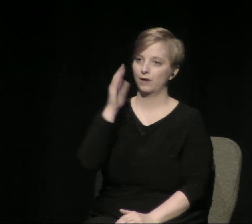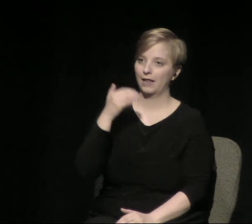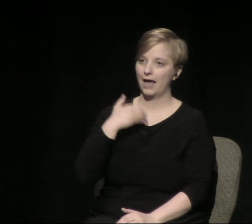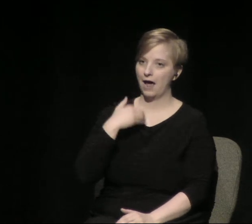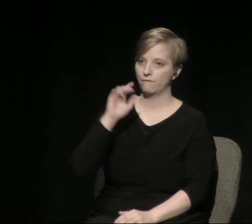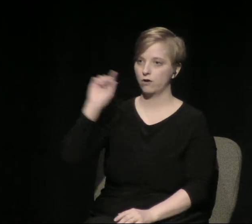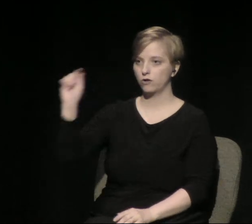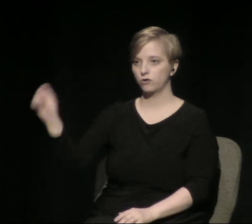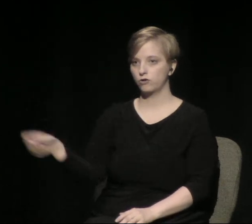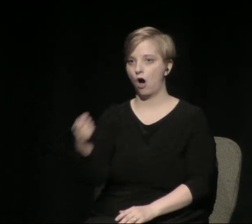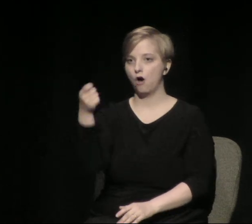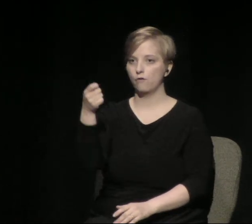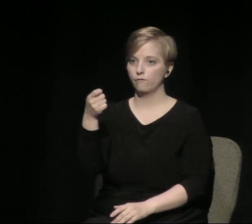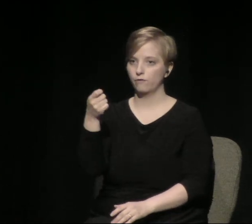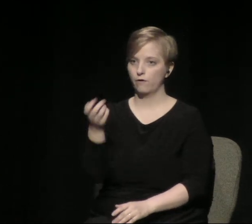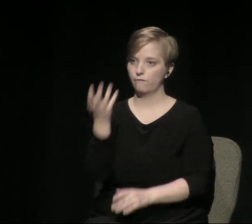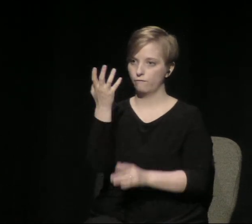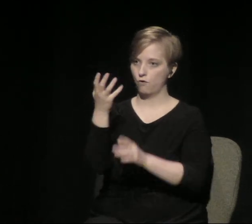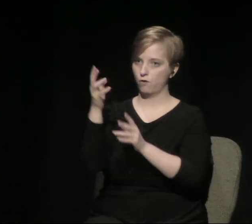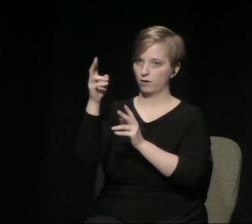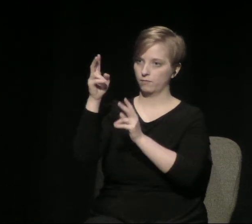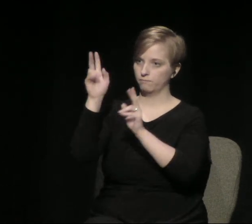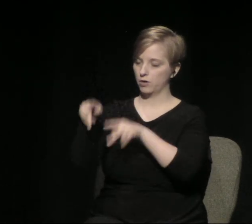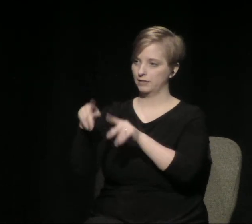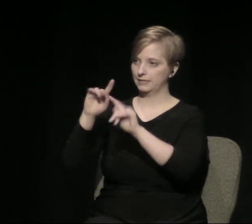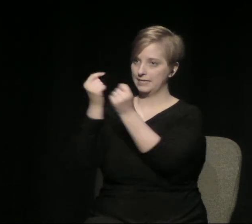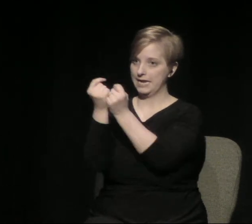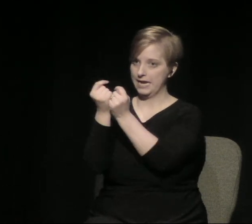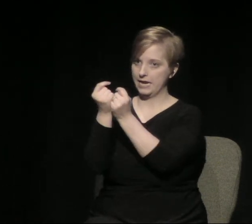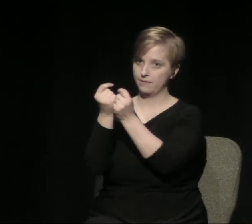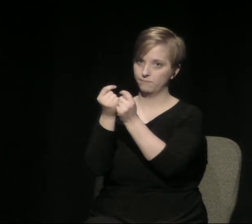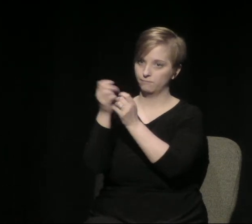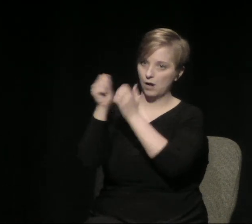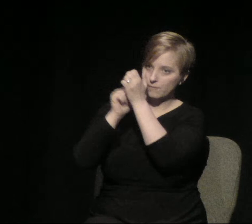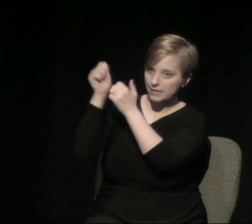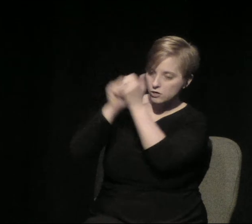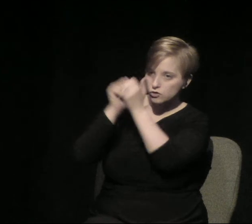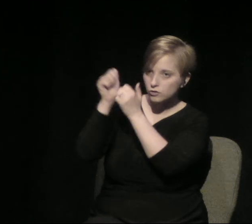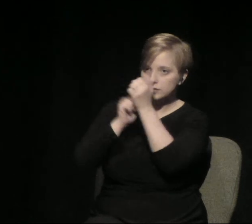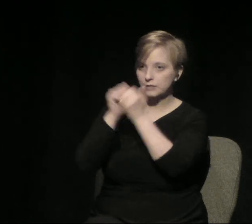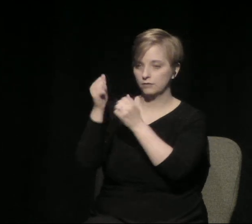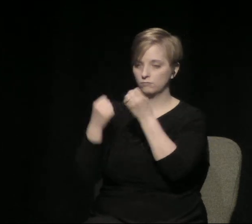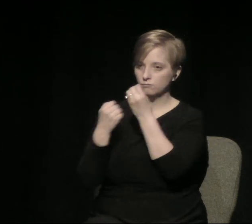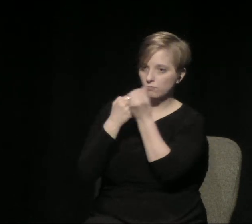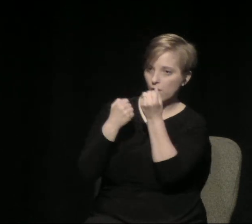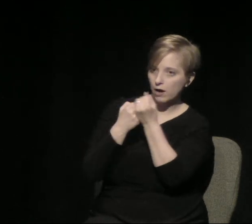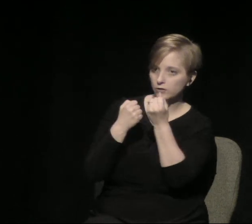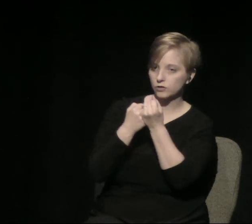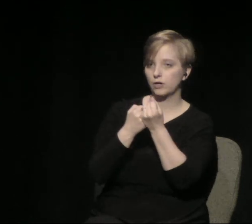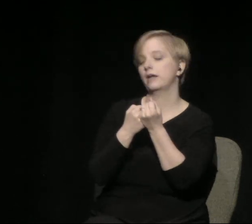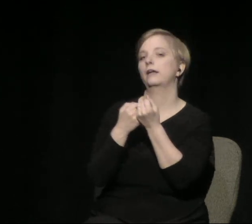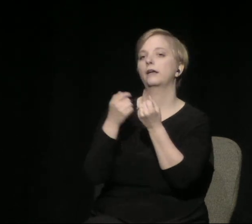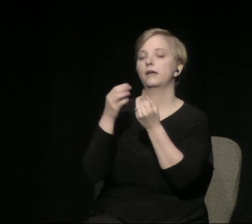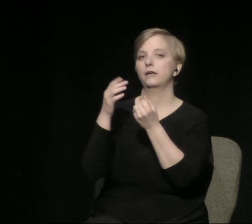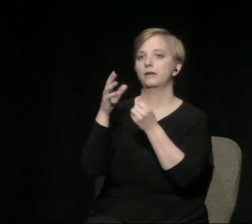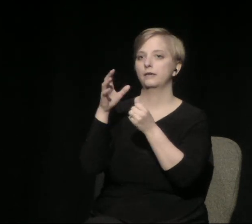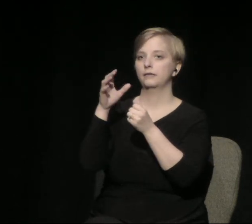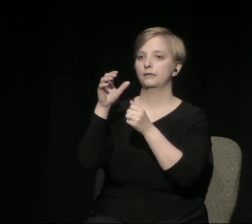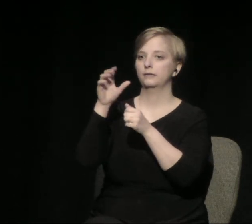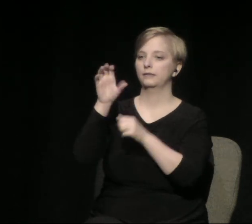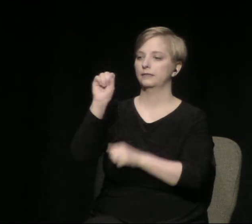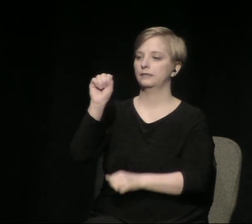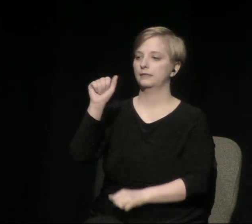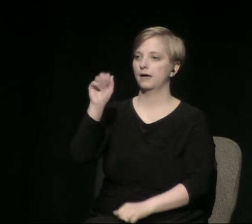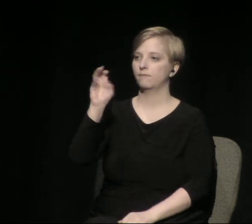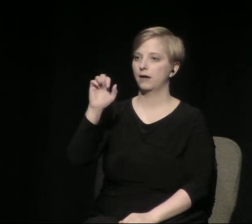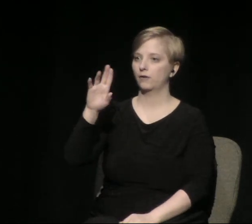golf scramble at Stonebridge Meadows Golf Club in Fayetteville to sponsor Samaritan Church Springdale. So please join us